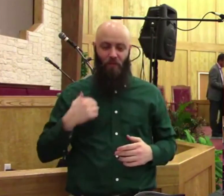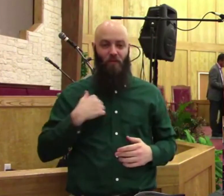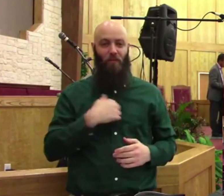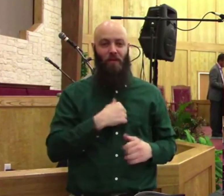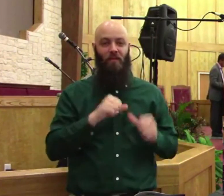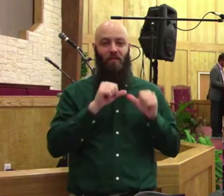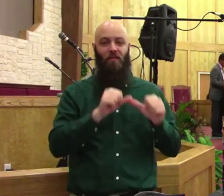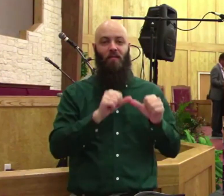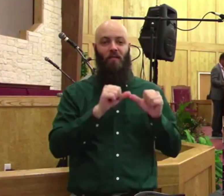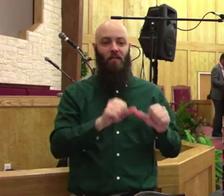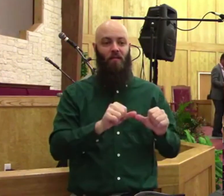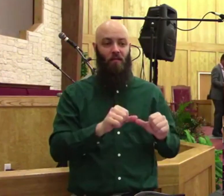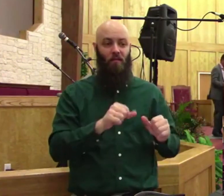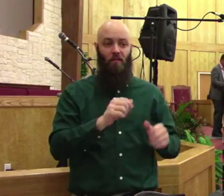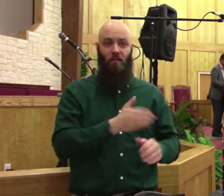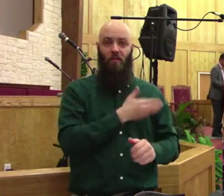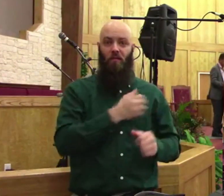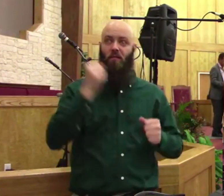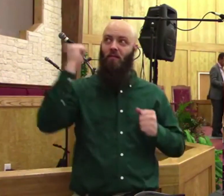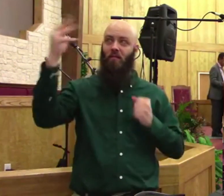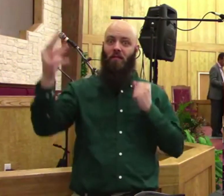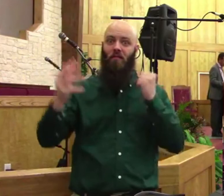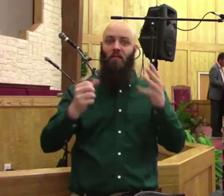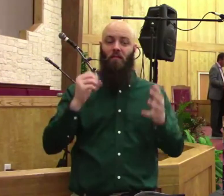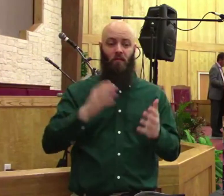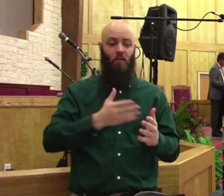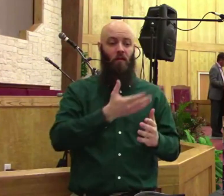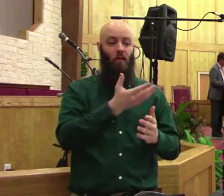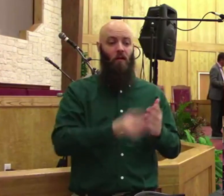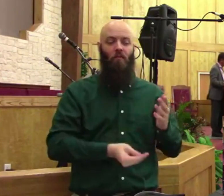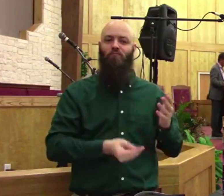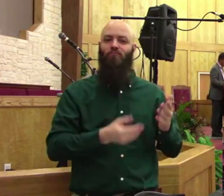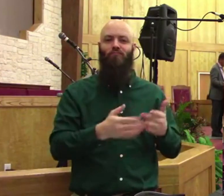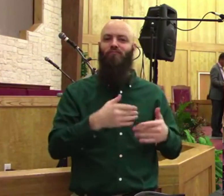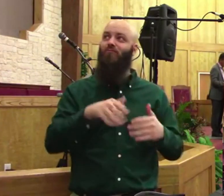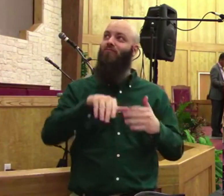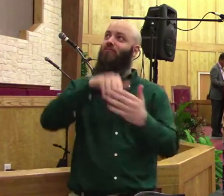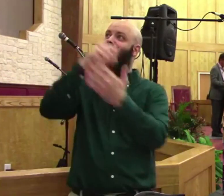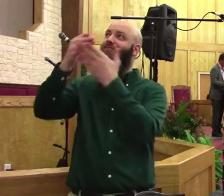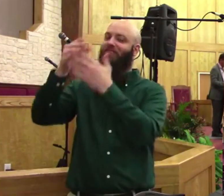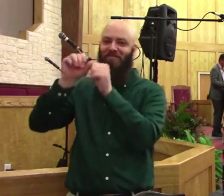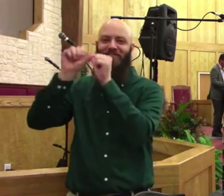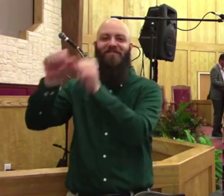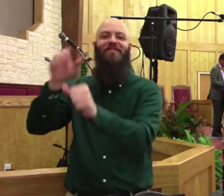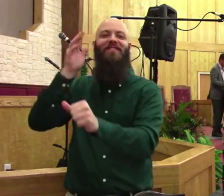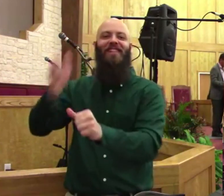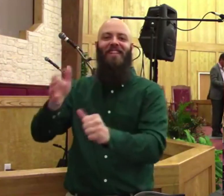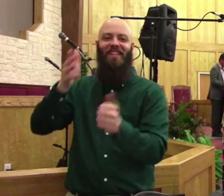Shall not end to strain. Hallelujah.